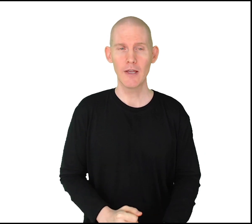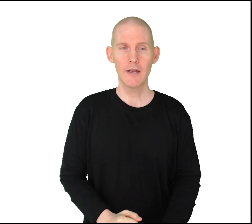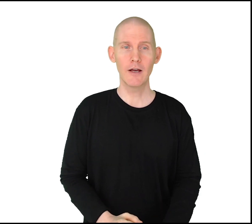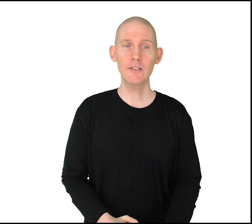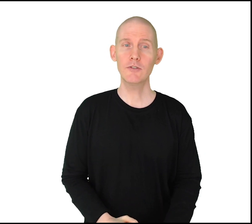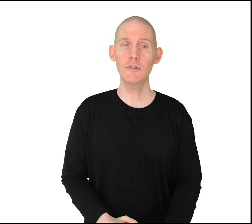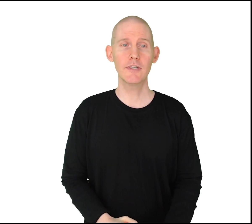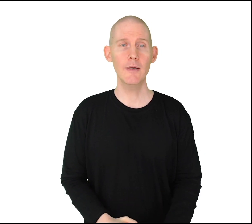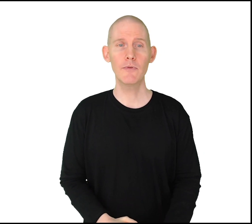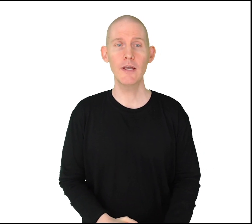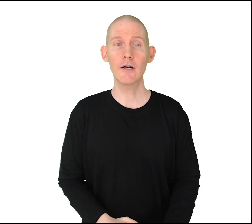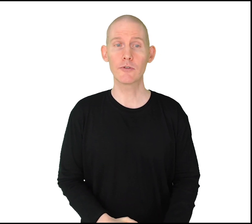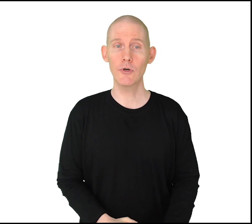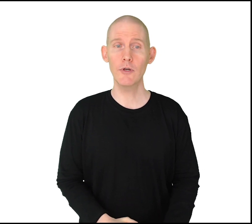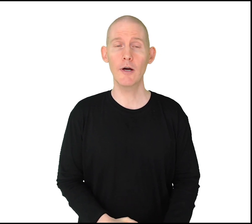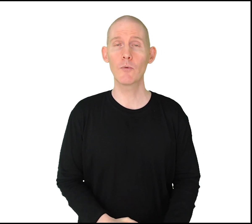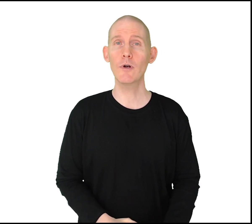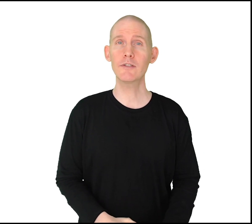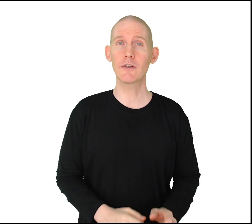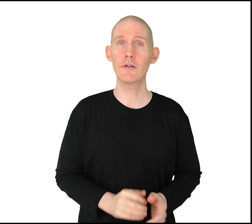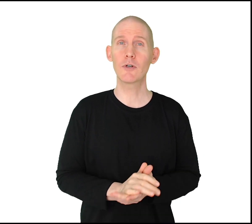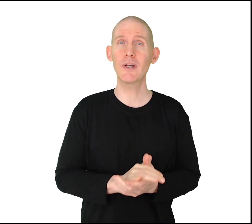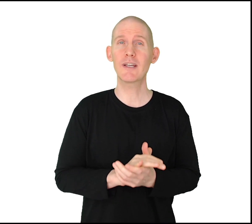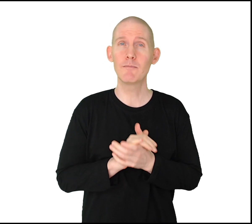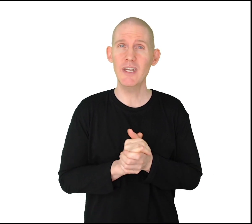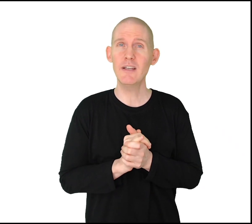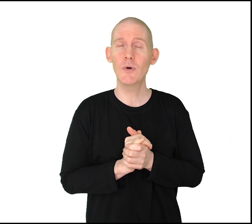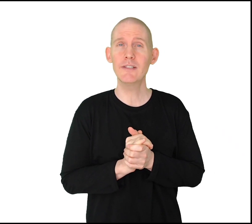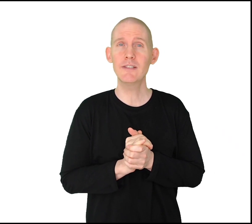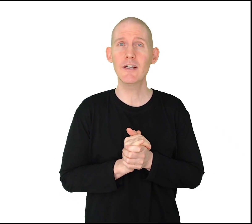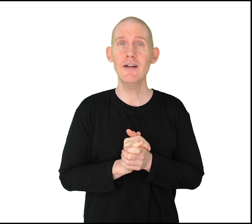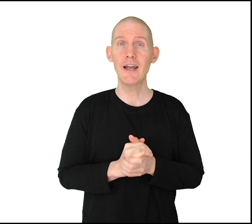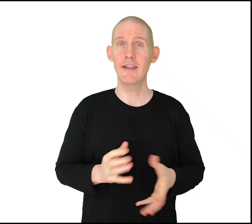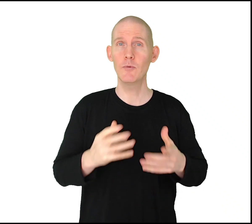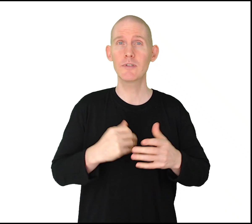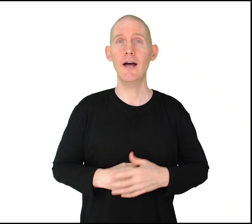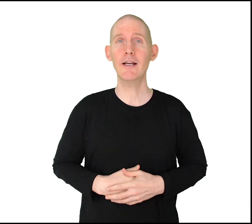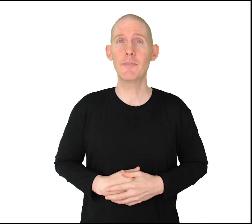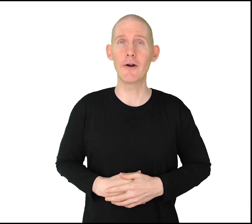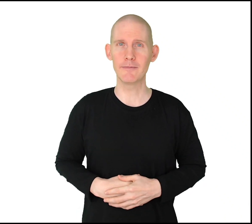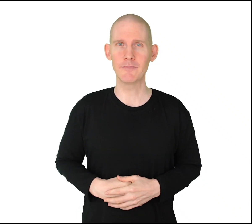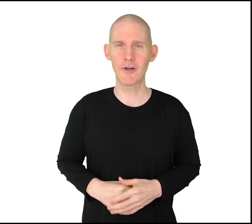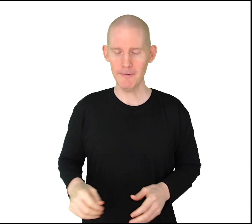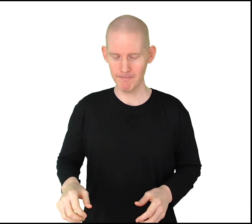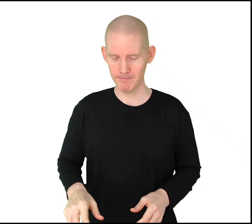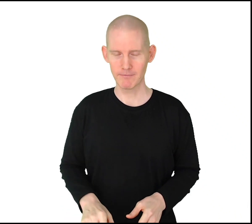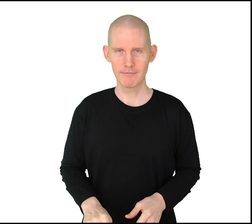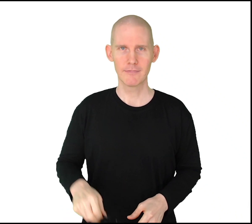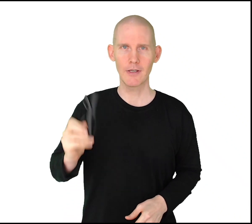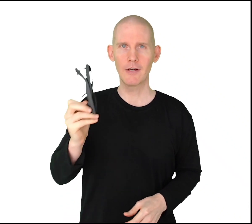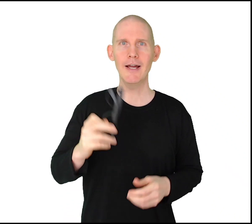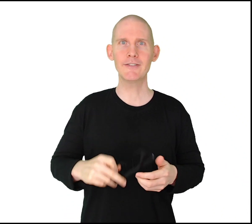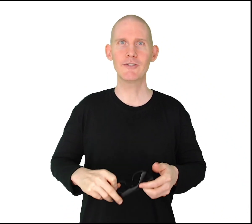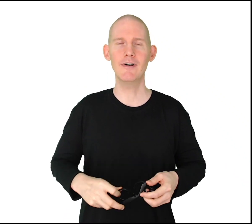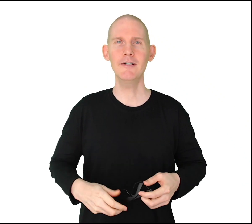Now let's do the same thing. I'll show you how it works, a little quick mini quiz here, and then we'll talk about it, okay? Glasses on.